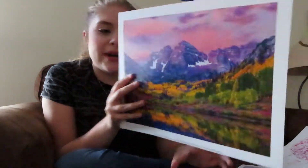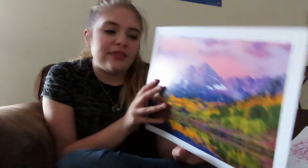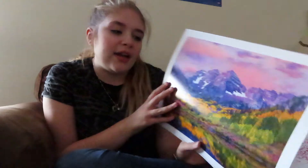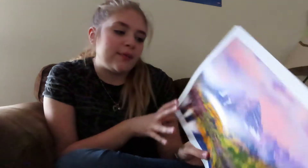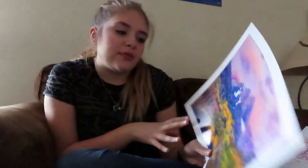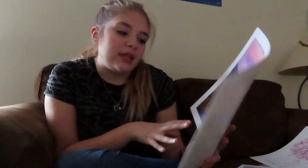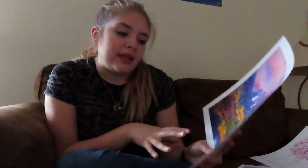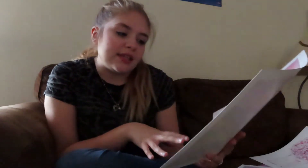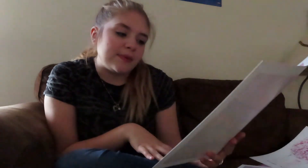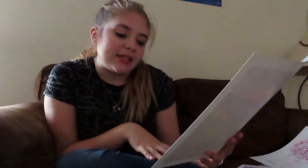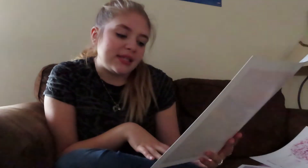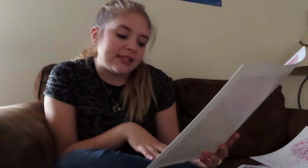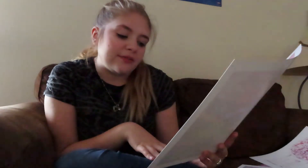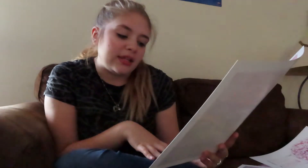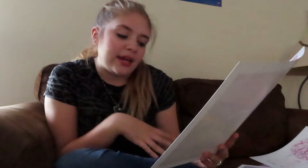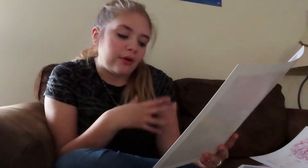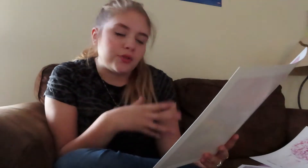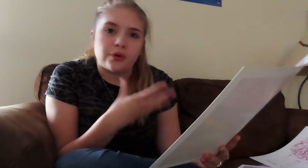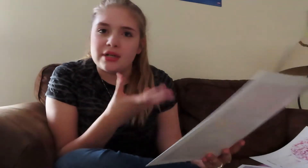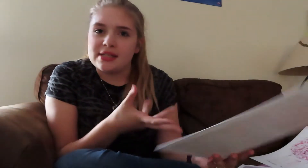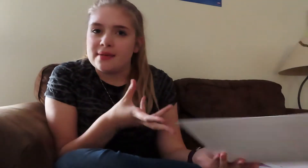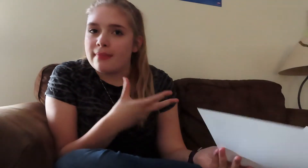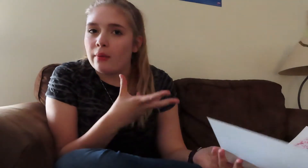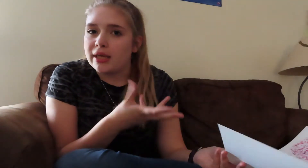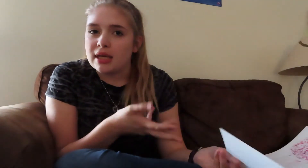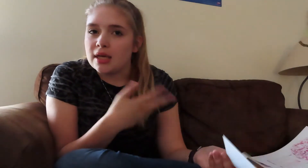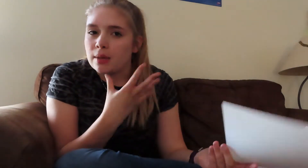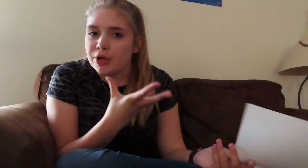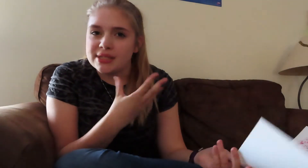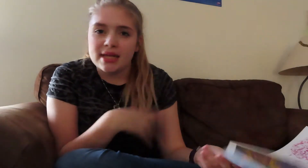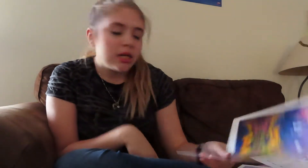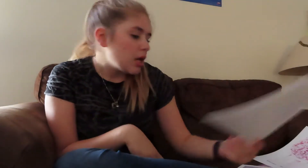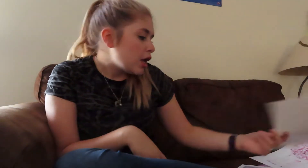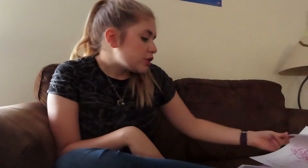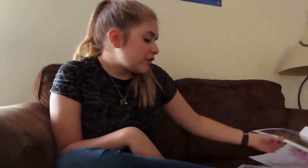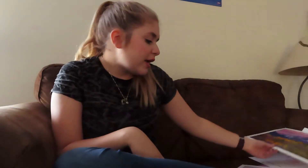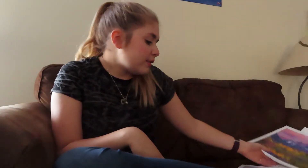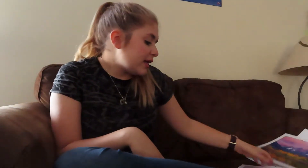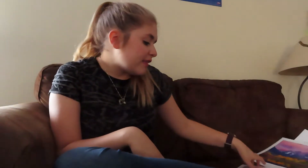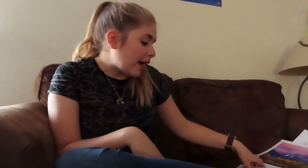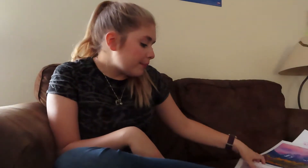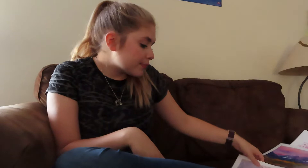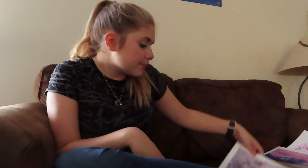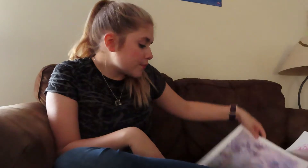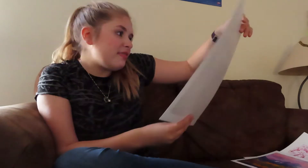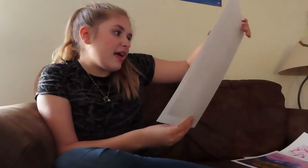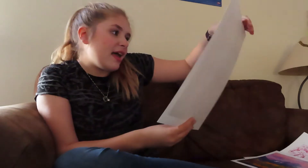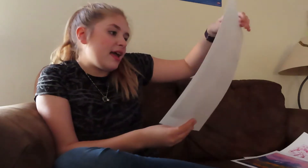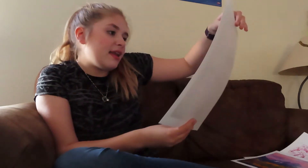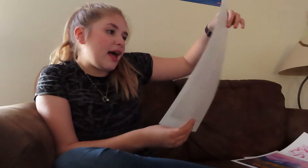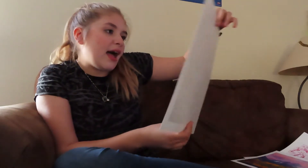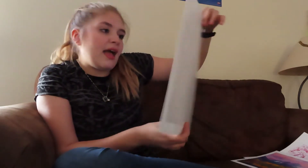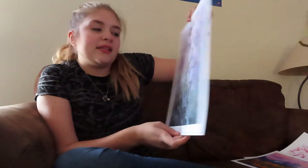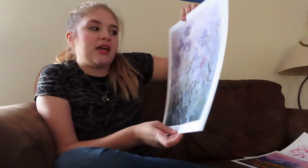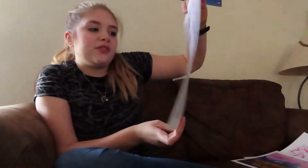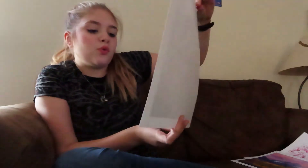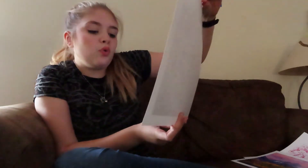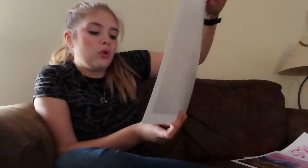but i thought he would really like this because he's definitely an outdoorsy mountainy person so i thought he like that and then i saw this cool